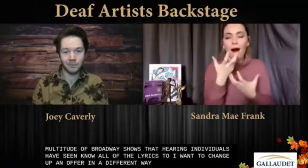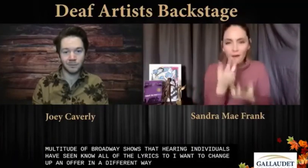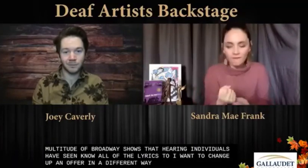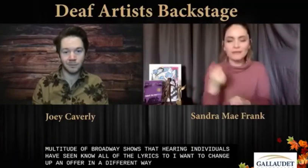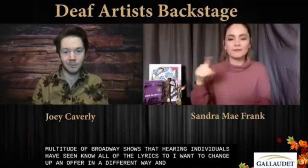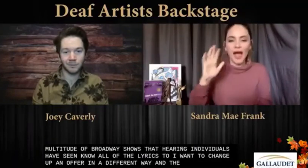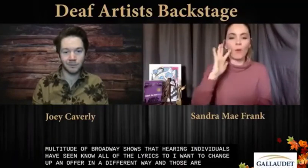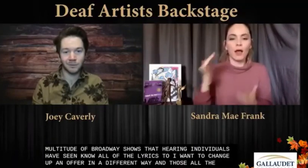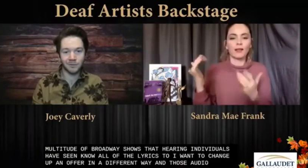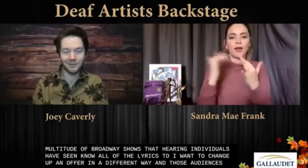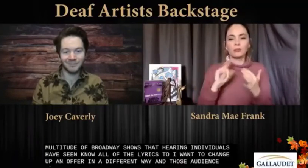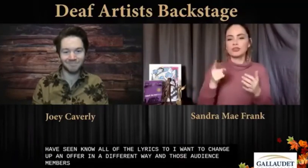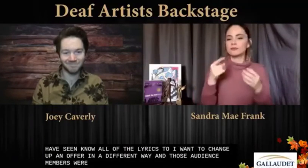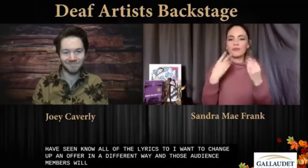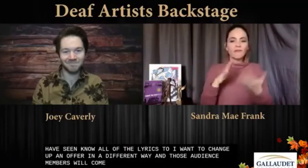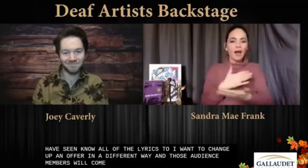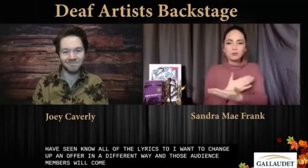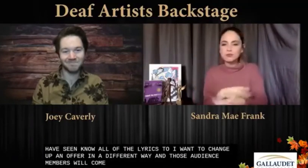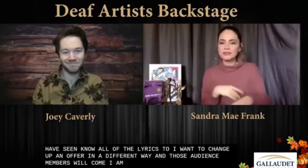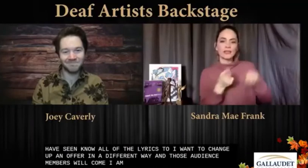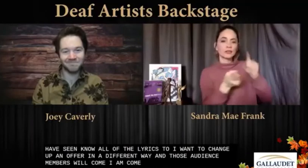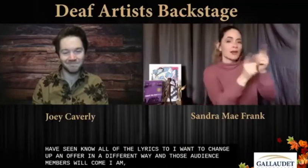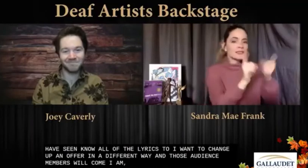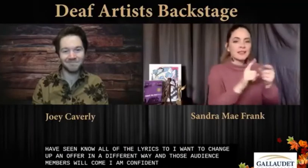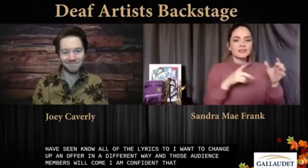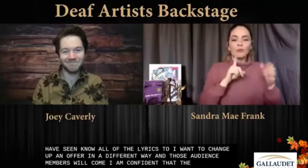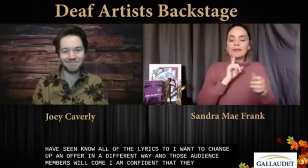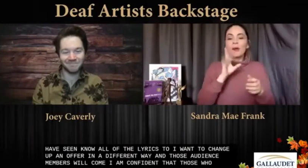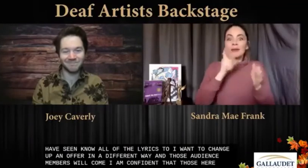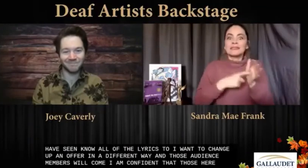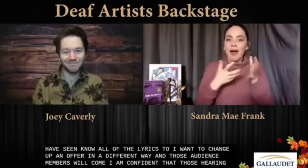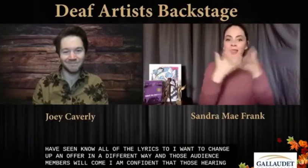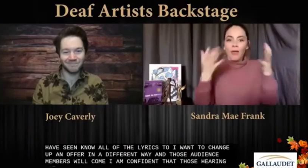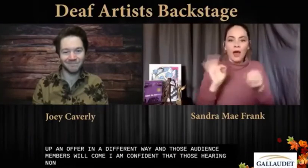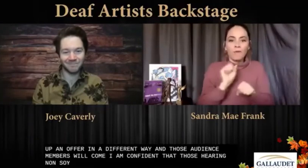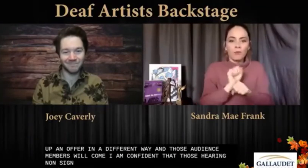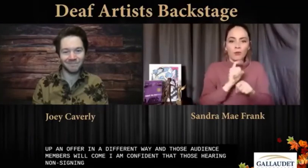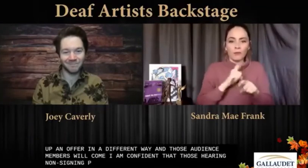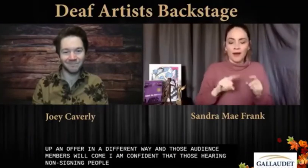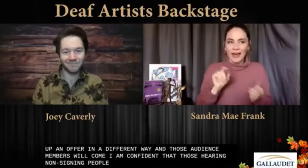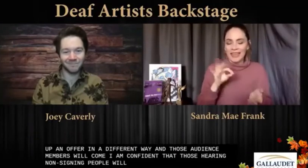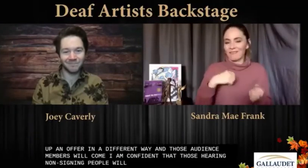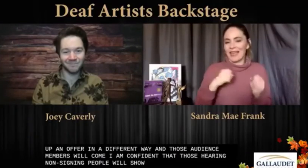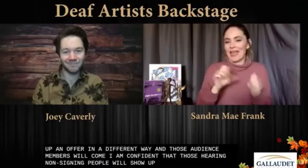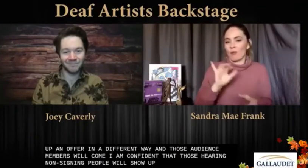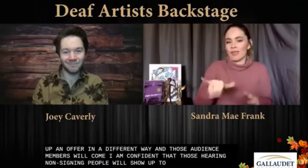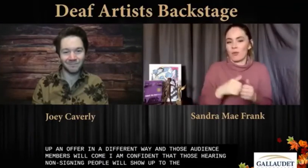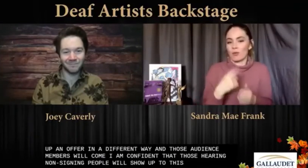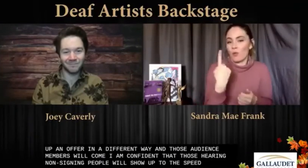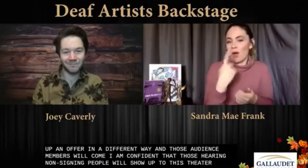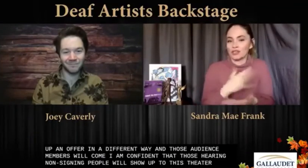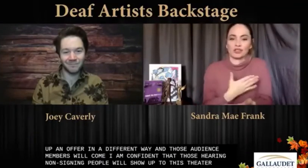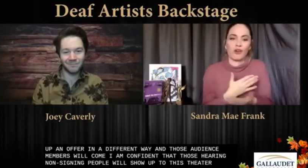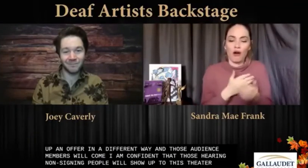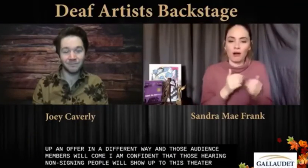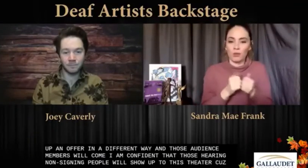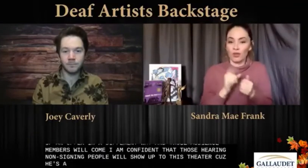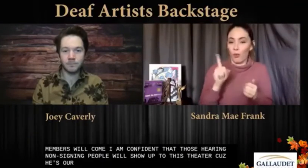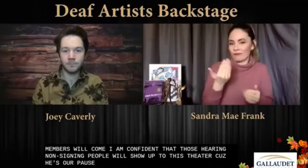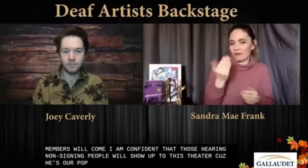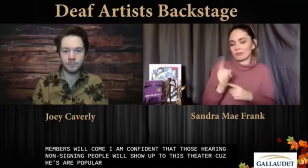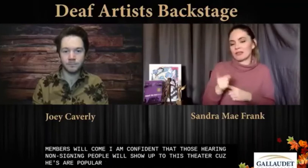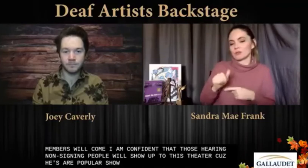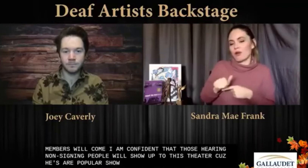and those audience members will come i am confident that those hearing non-signing people will show up to this theater because these are